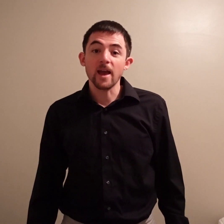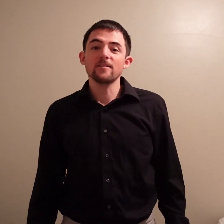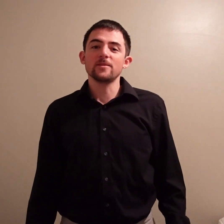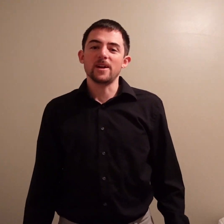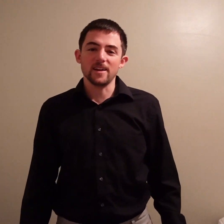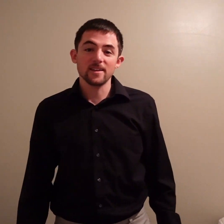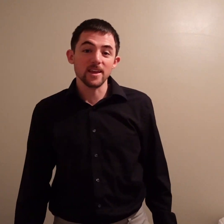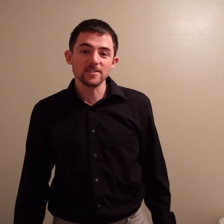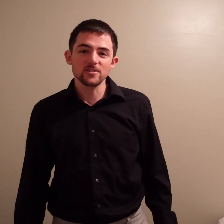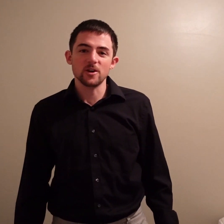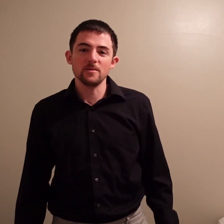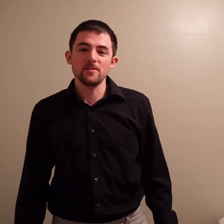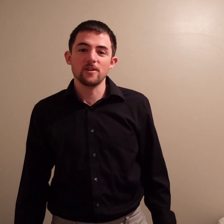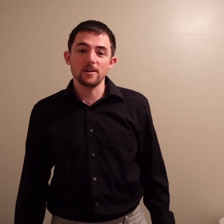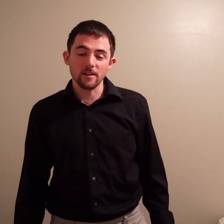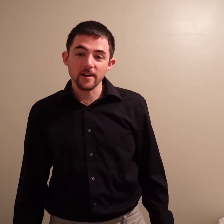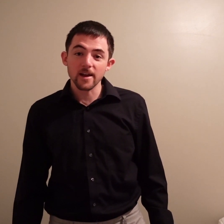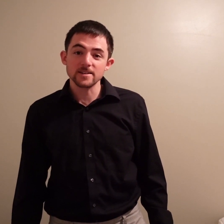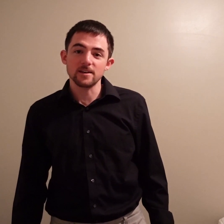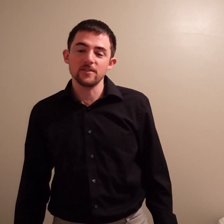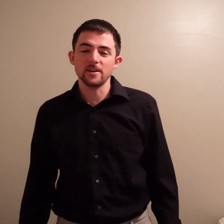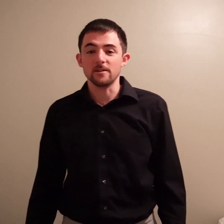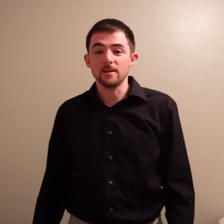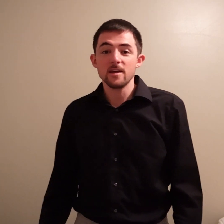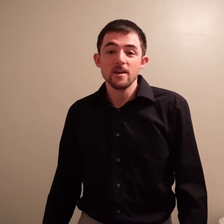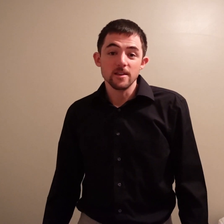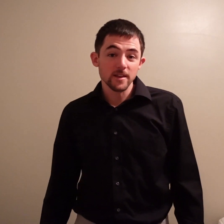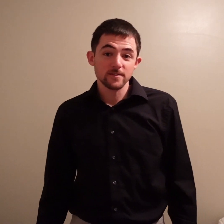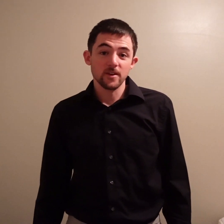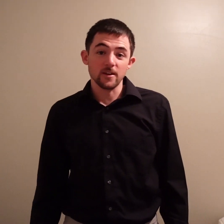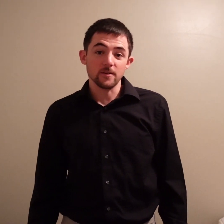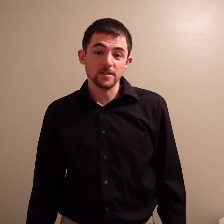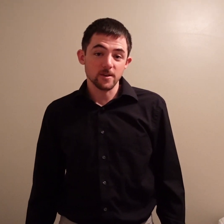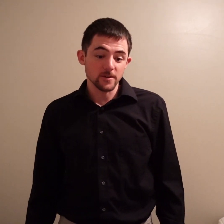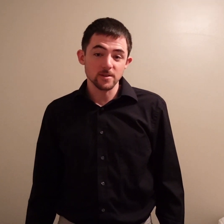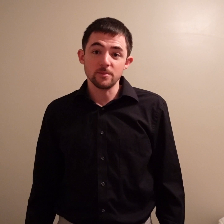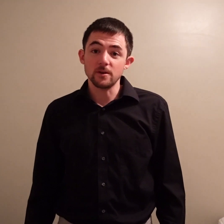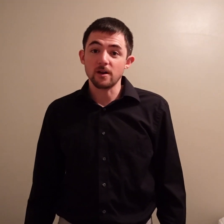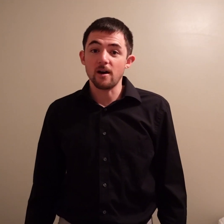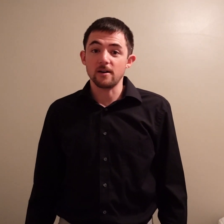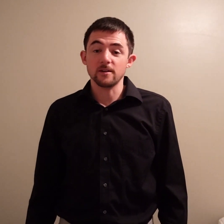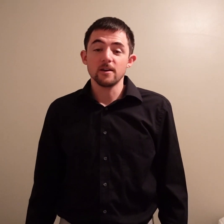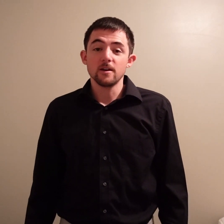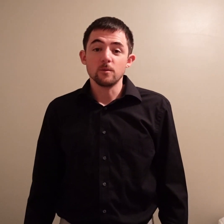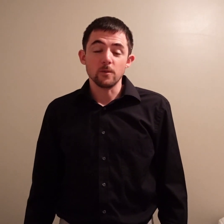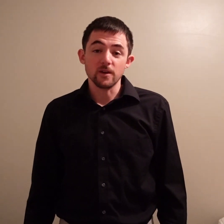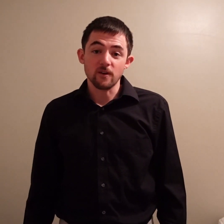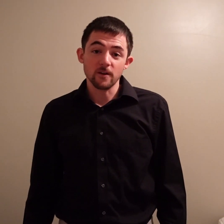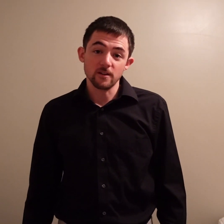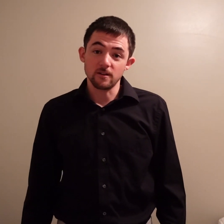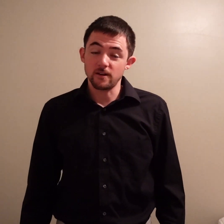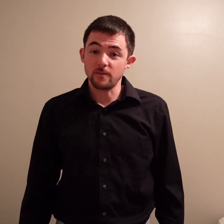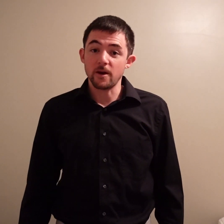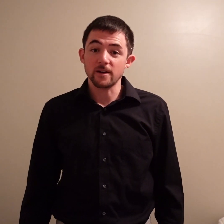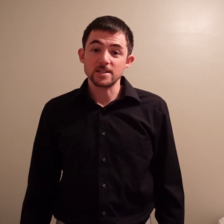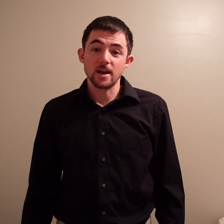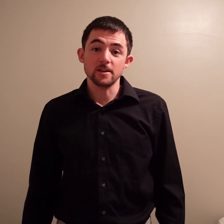Hey everybody, thanks for joining me for another ASL video. This video is going to build on what we have already learned in American Sign